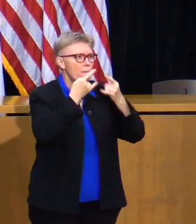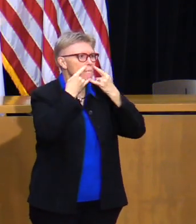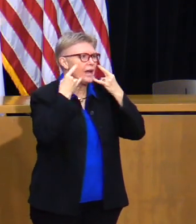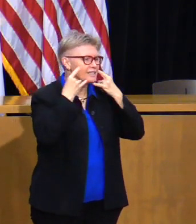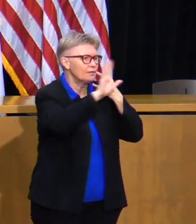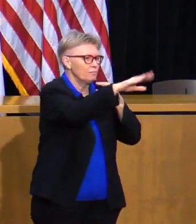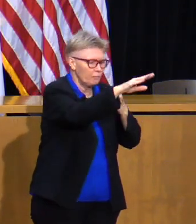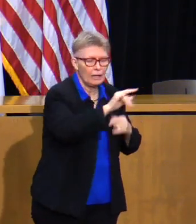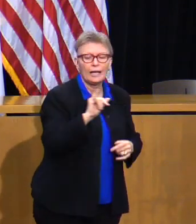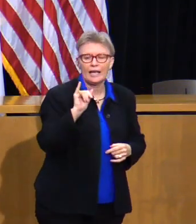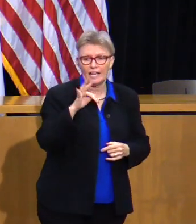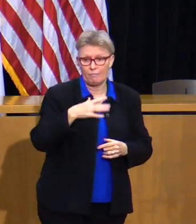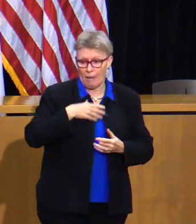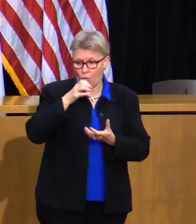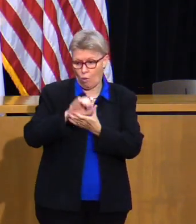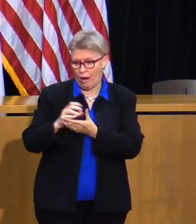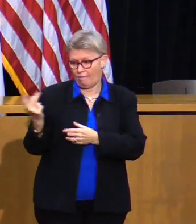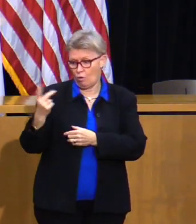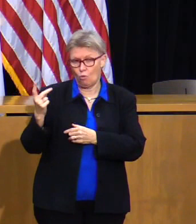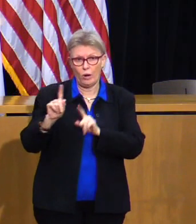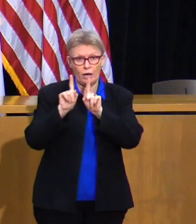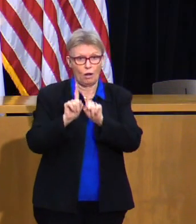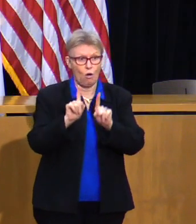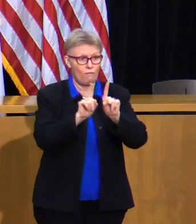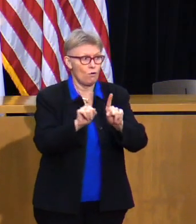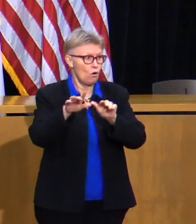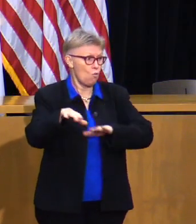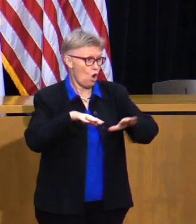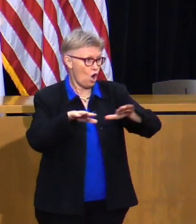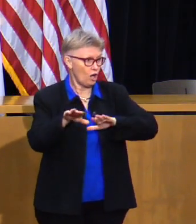and I go for a walk, which we do many times,